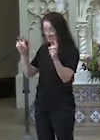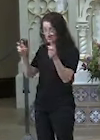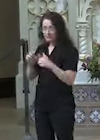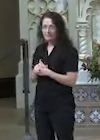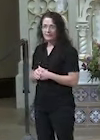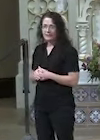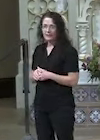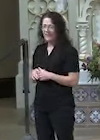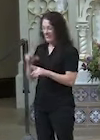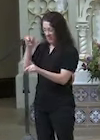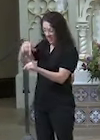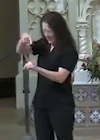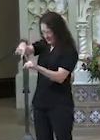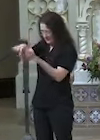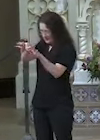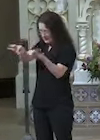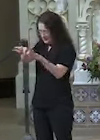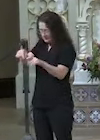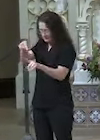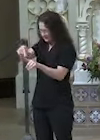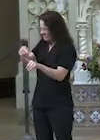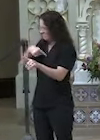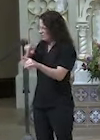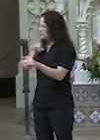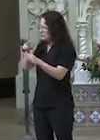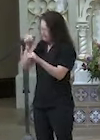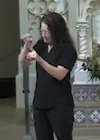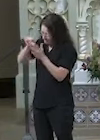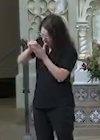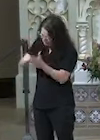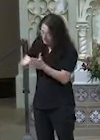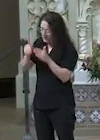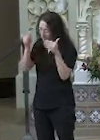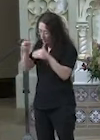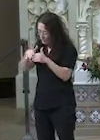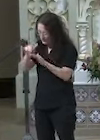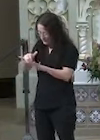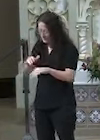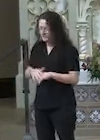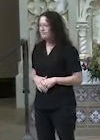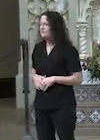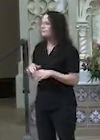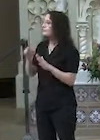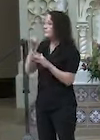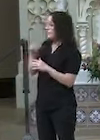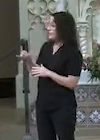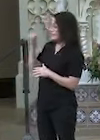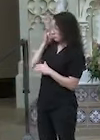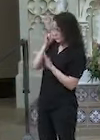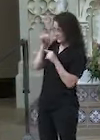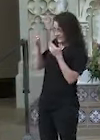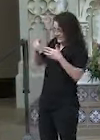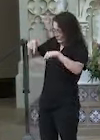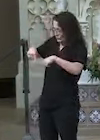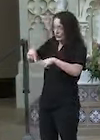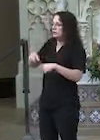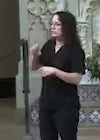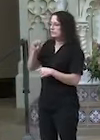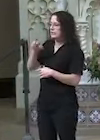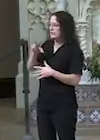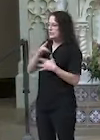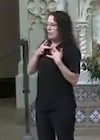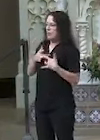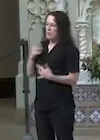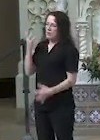I want to focus on that, because yesterday here at Sacred Heart, we had a very